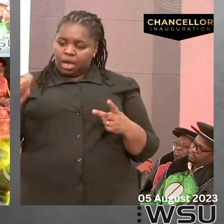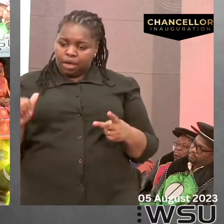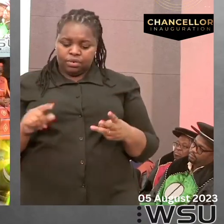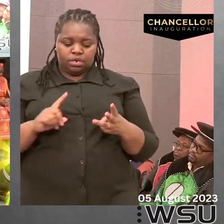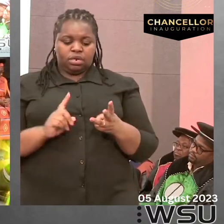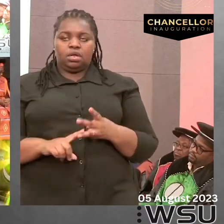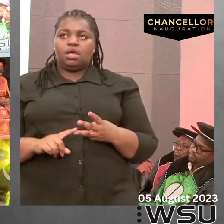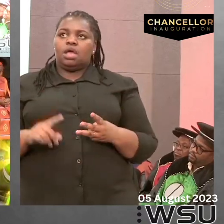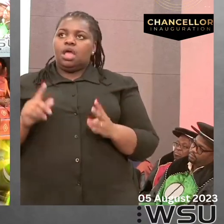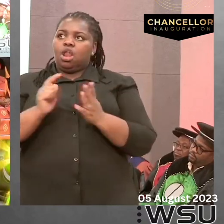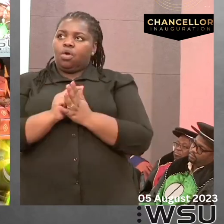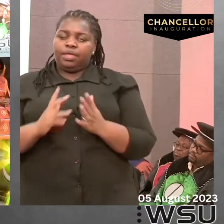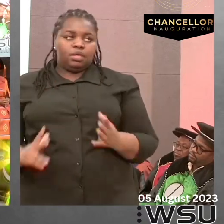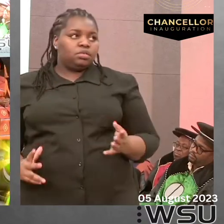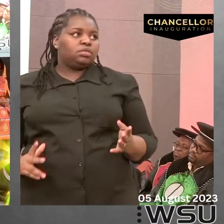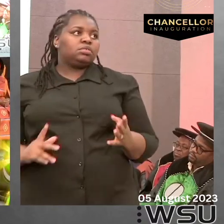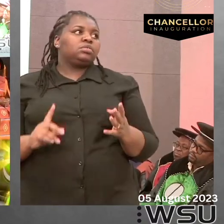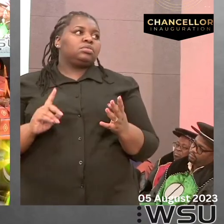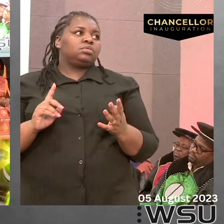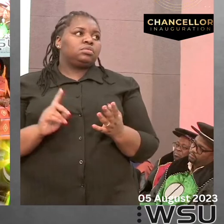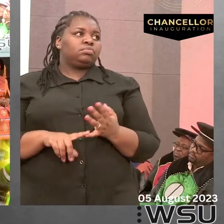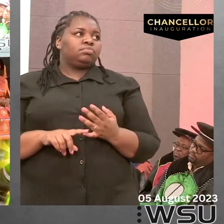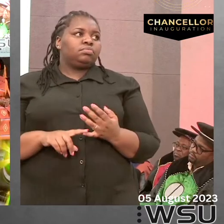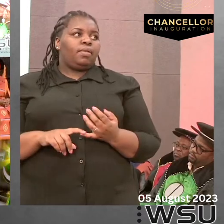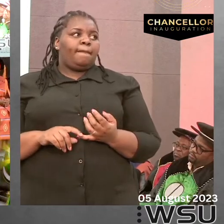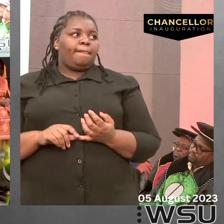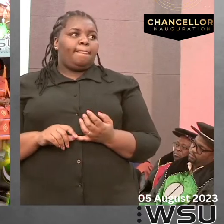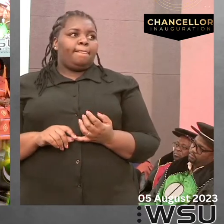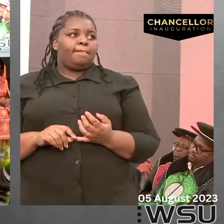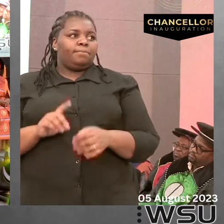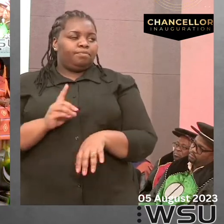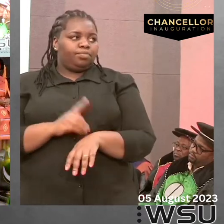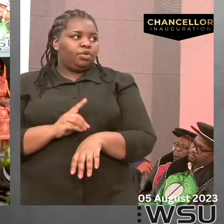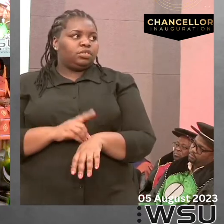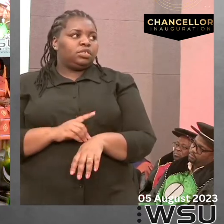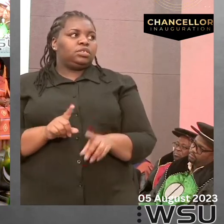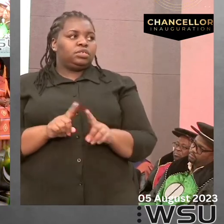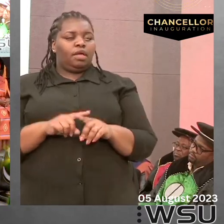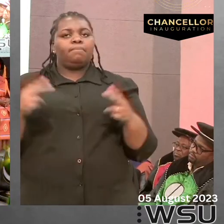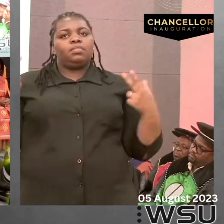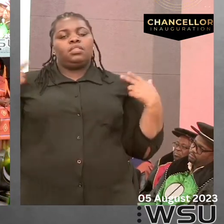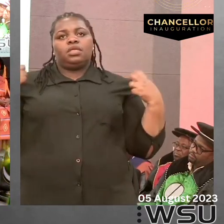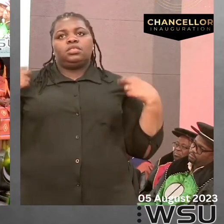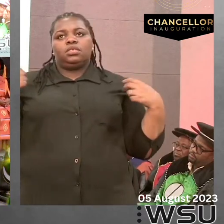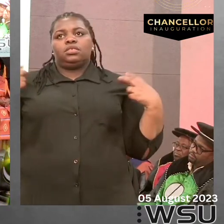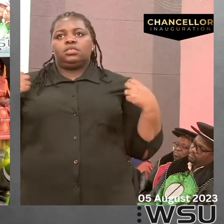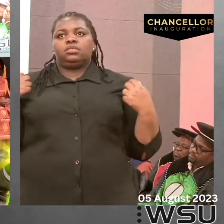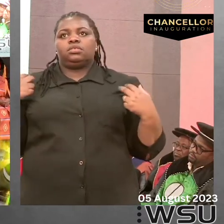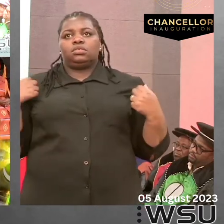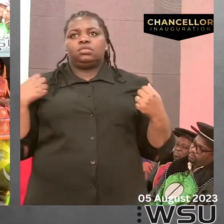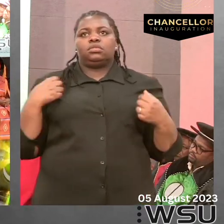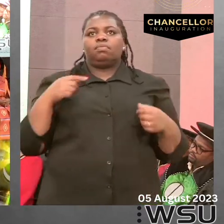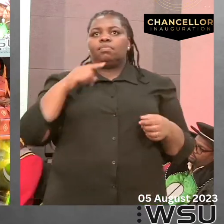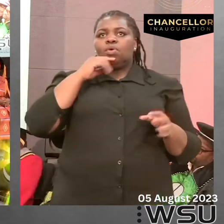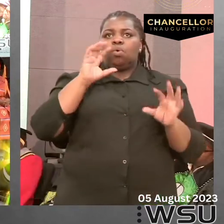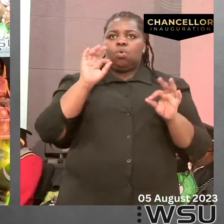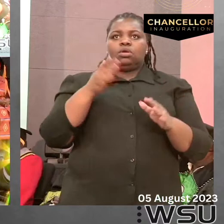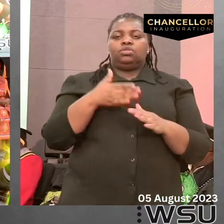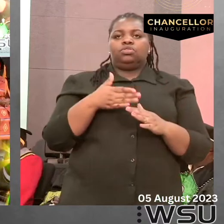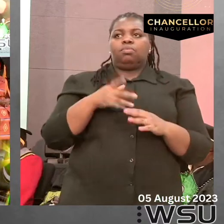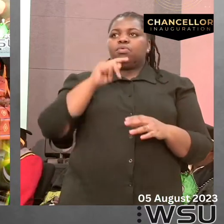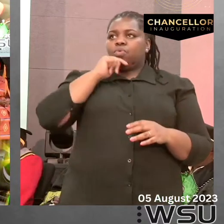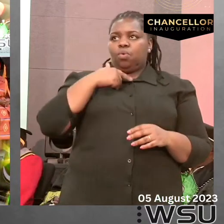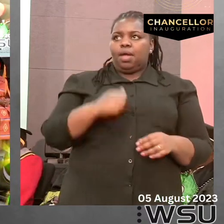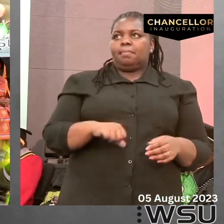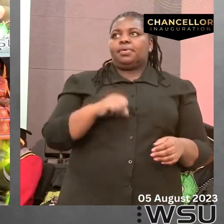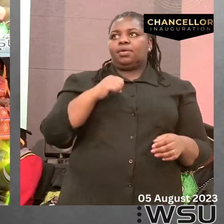on producing lawyers, and of course, doctors and nurses. And we did a very good job of that, and we're very